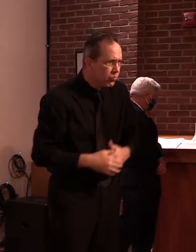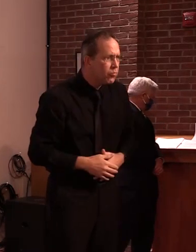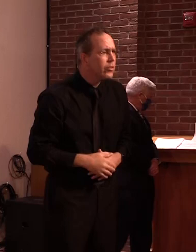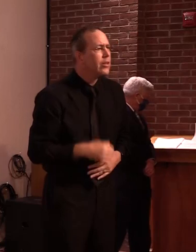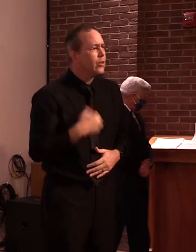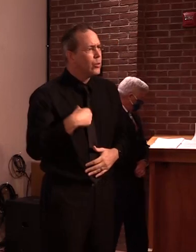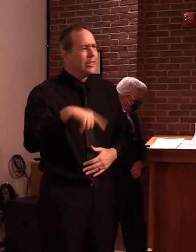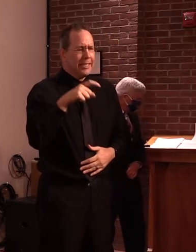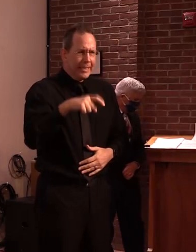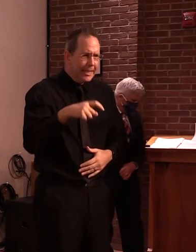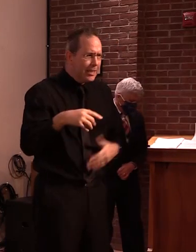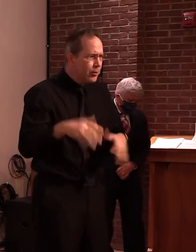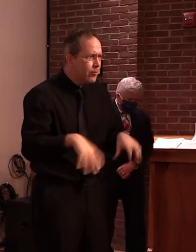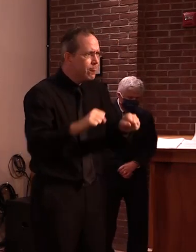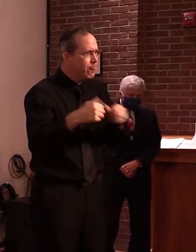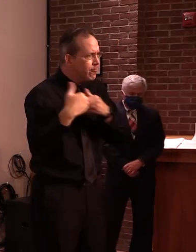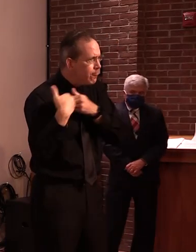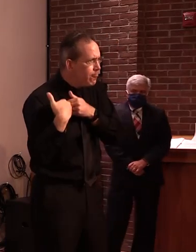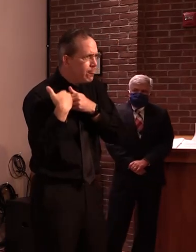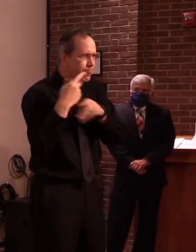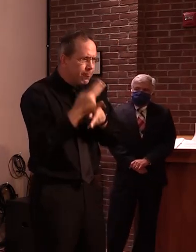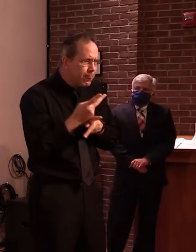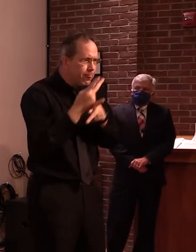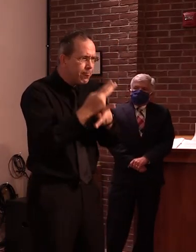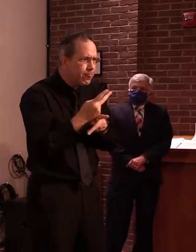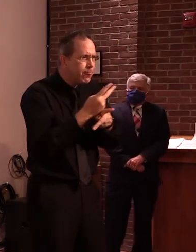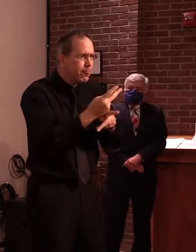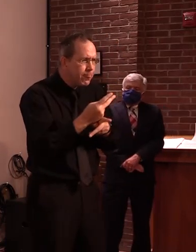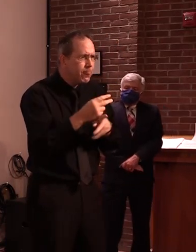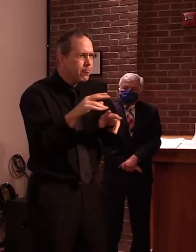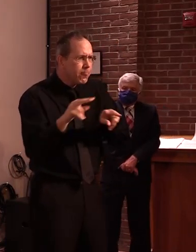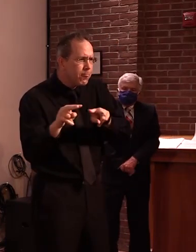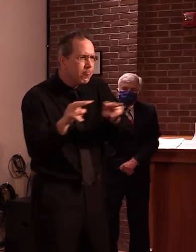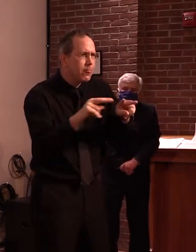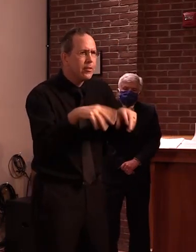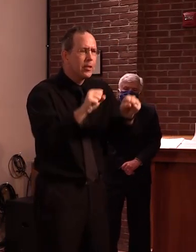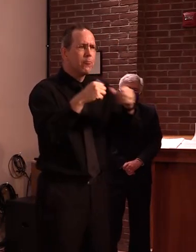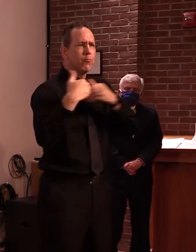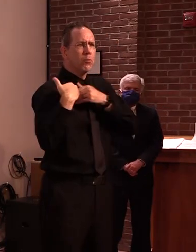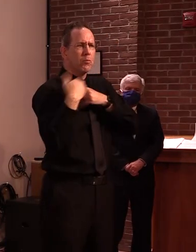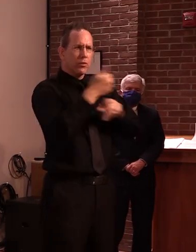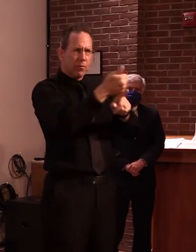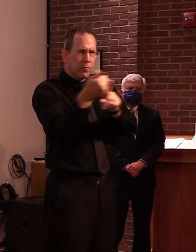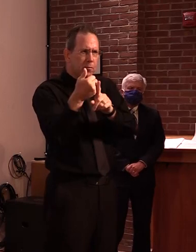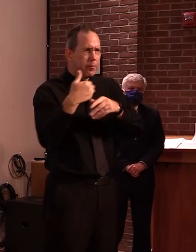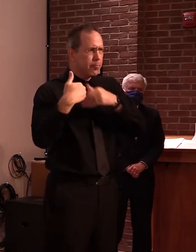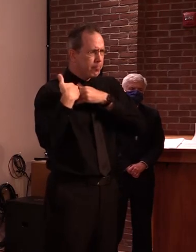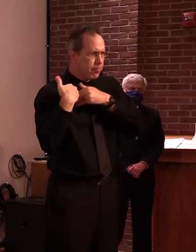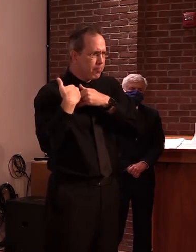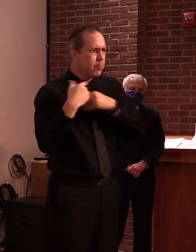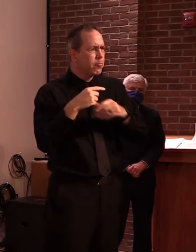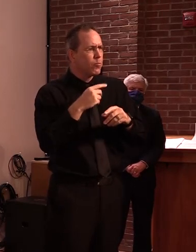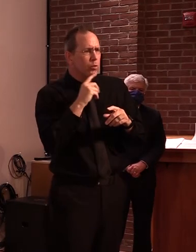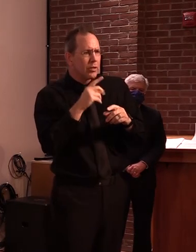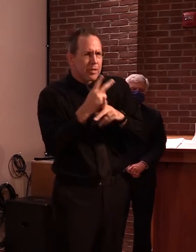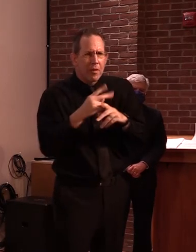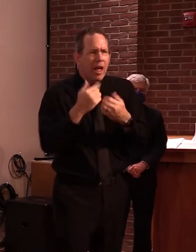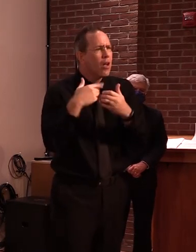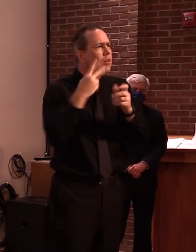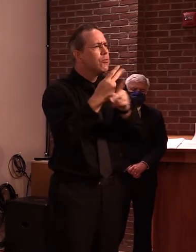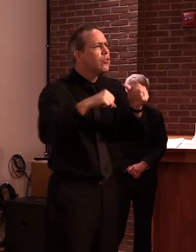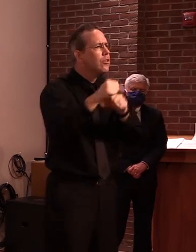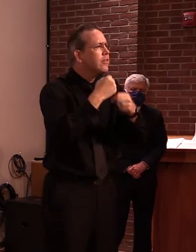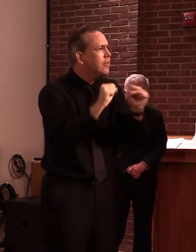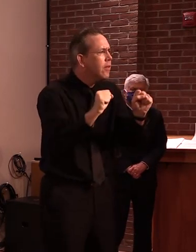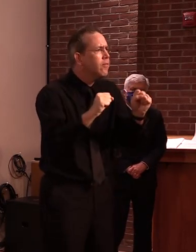steps forward when it makes sense to do so. If we all do our part to suppress this virus, we can get our kids back